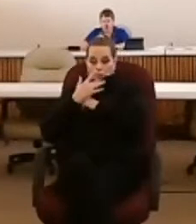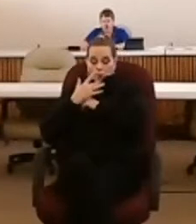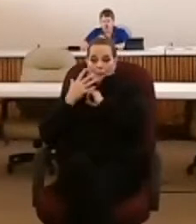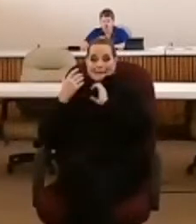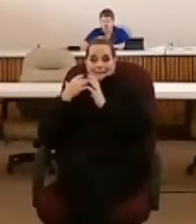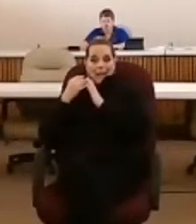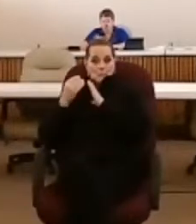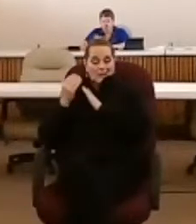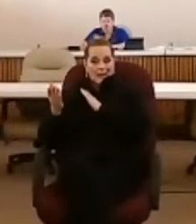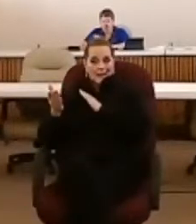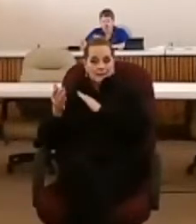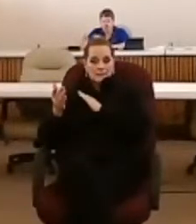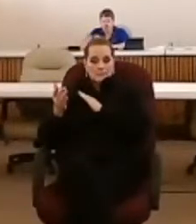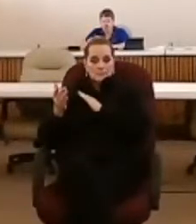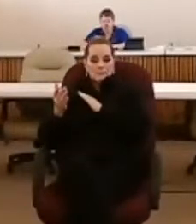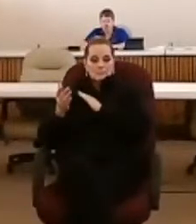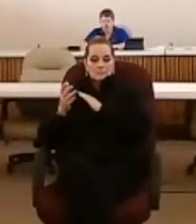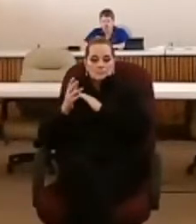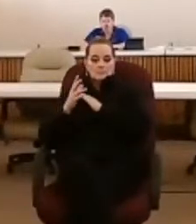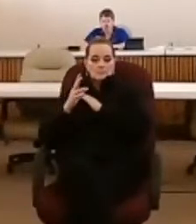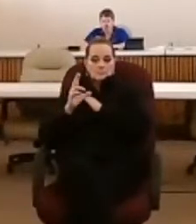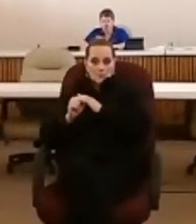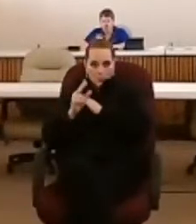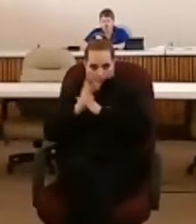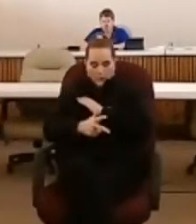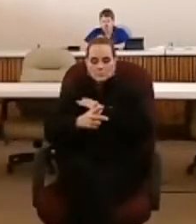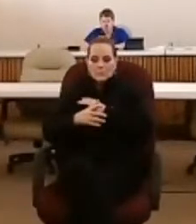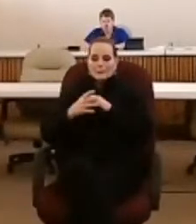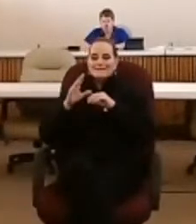be no parking, but the inside be parking?